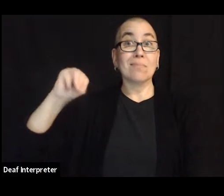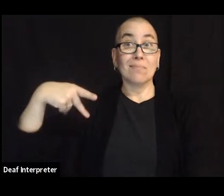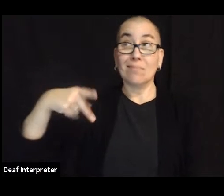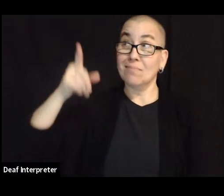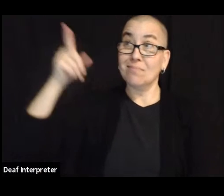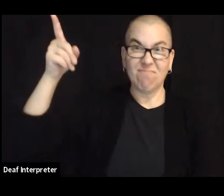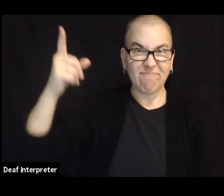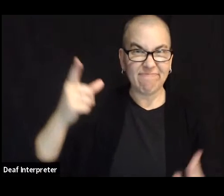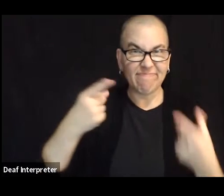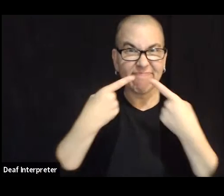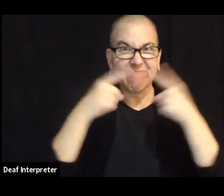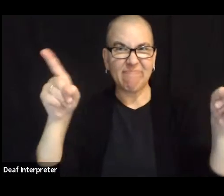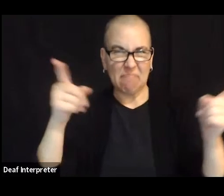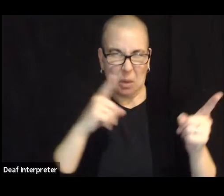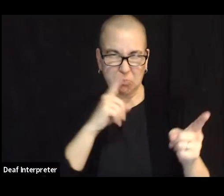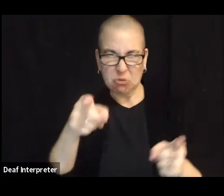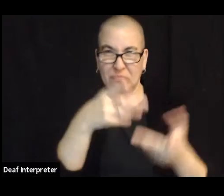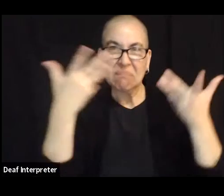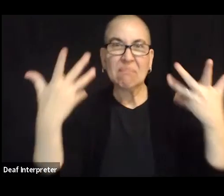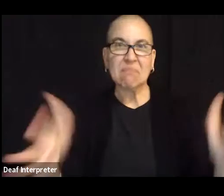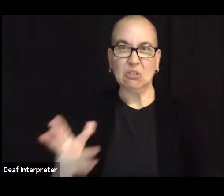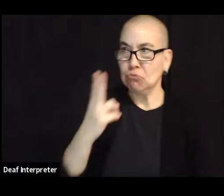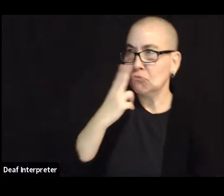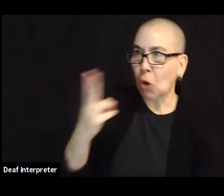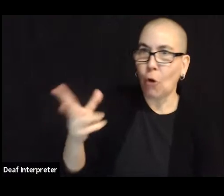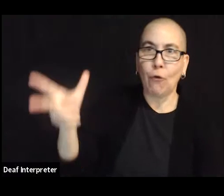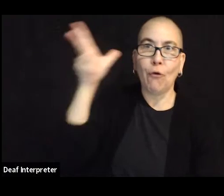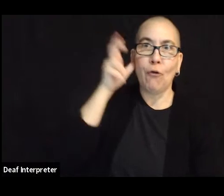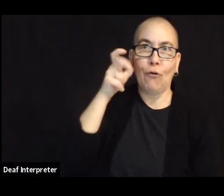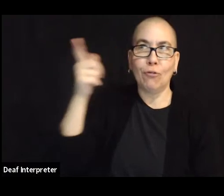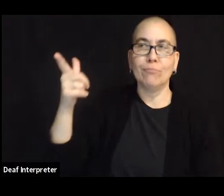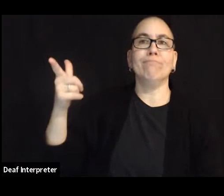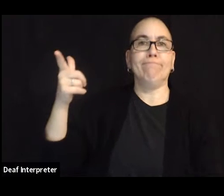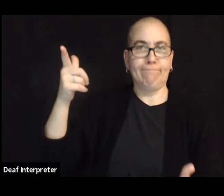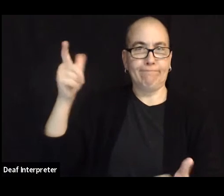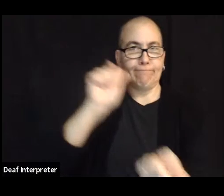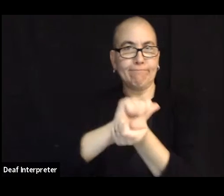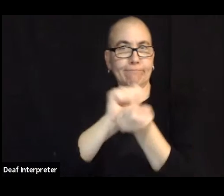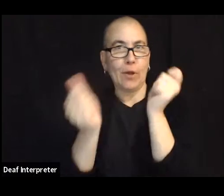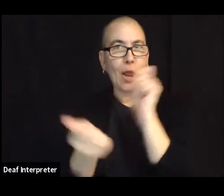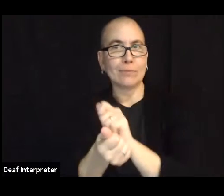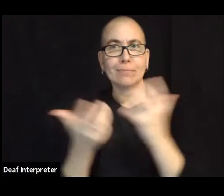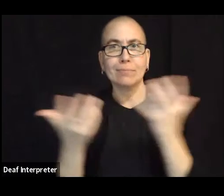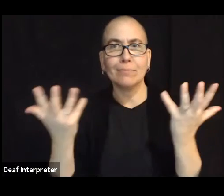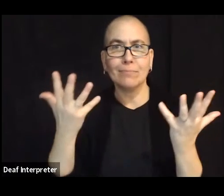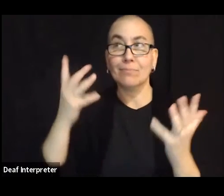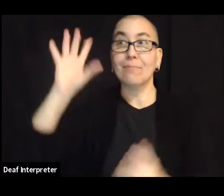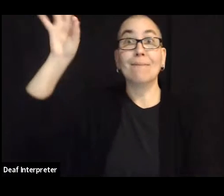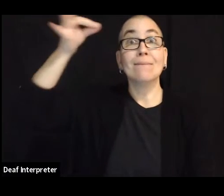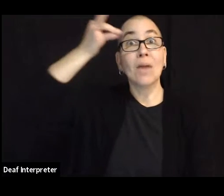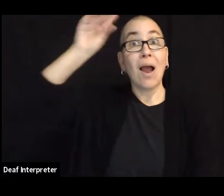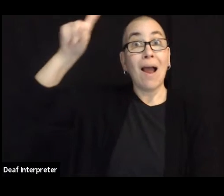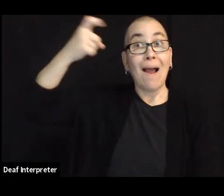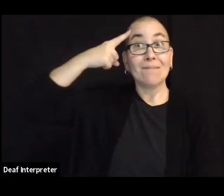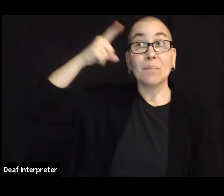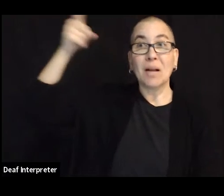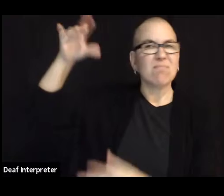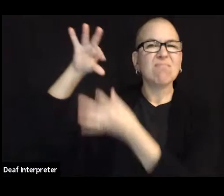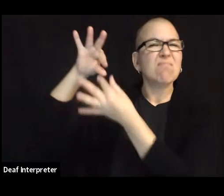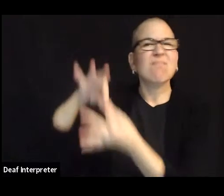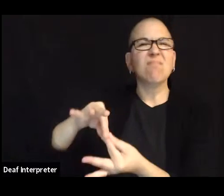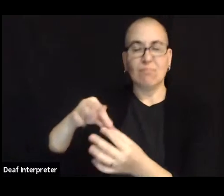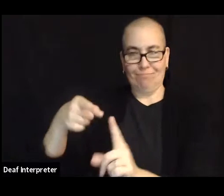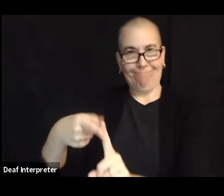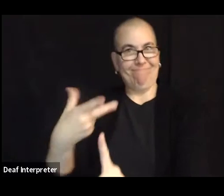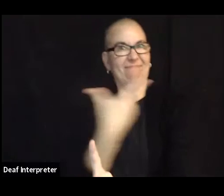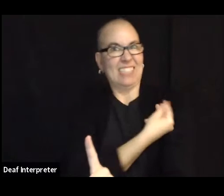reports that we saw this morning about some changes in the direction of guidance coming from the federal government regarding vaccine distribution.